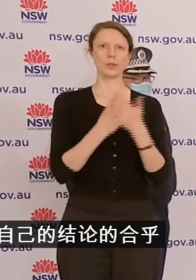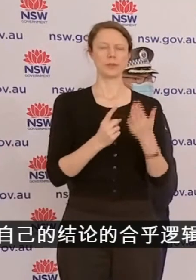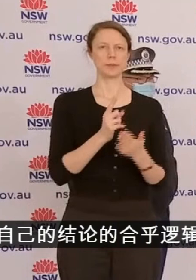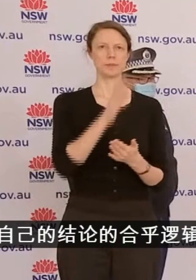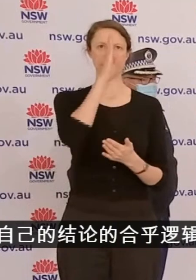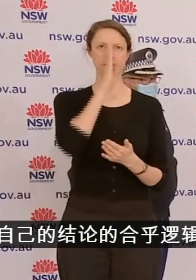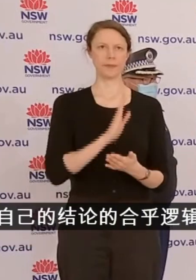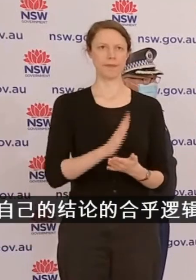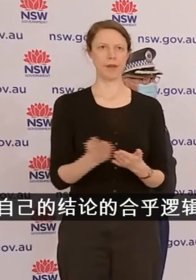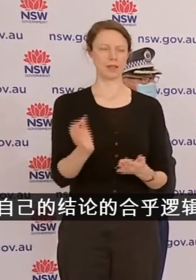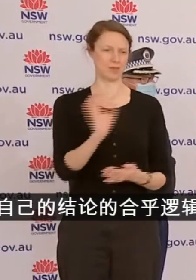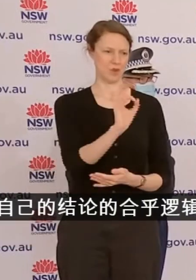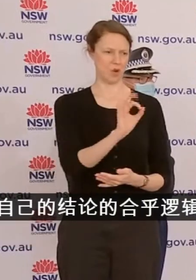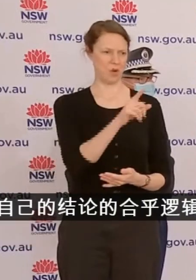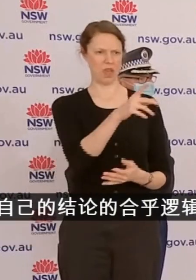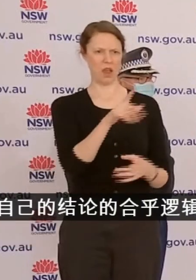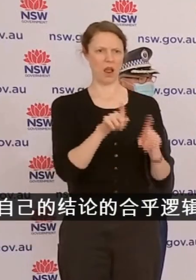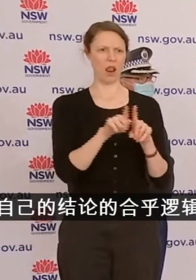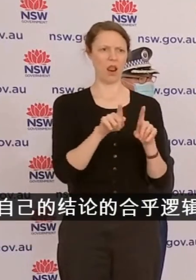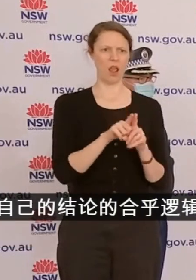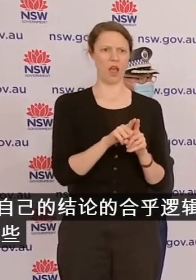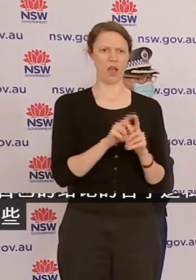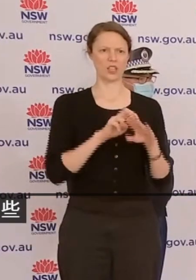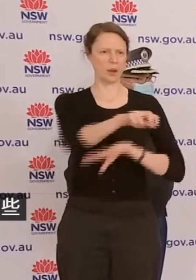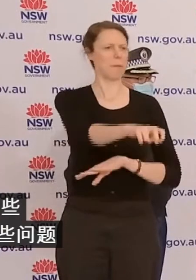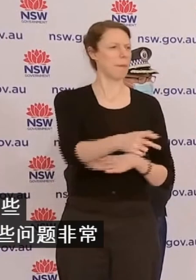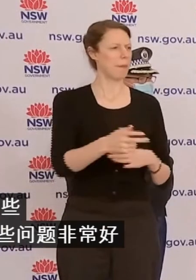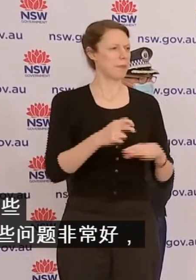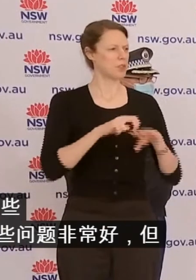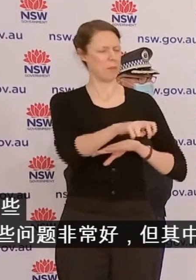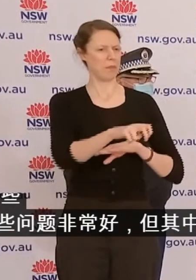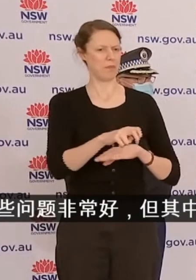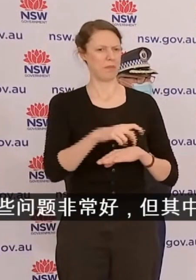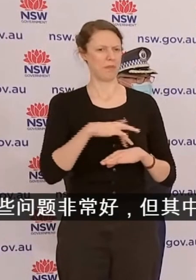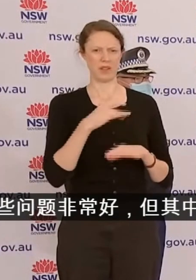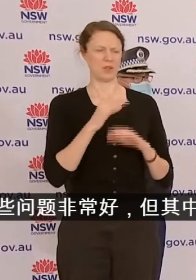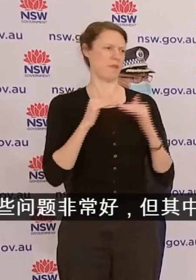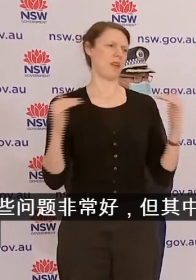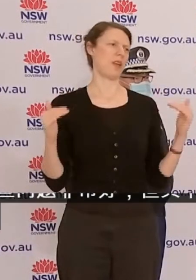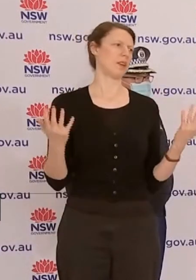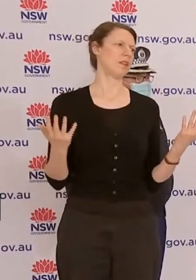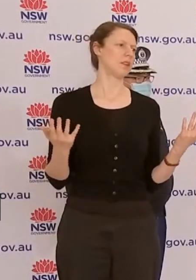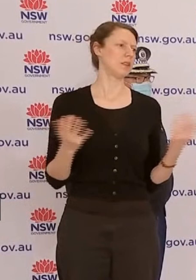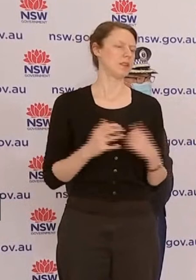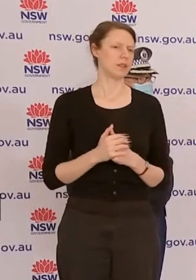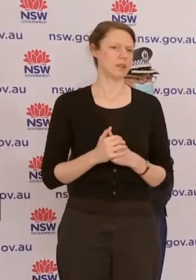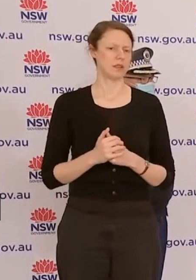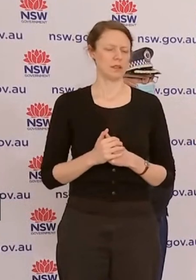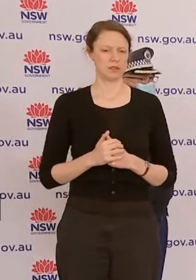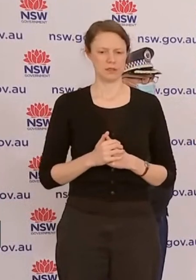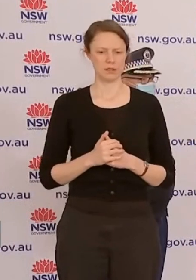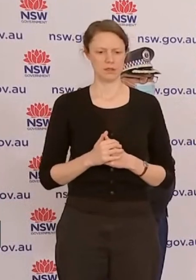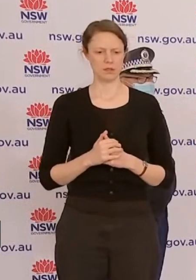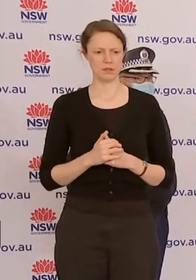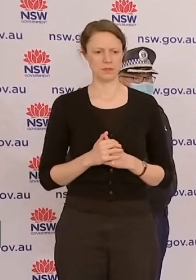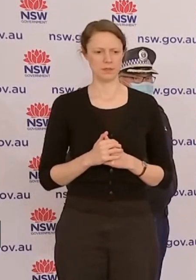logical outcome. They were drawing their own conclusions. Not all of them. But some of the questions were very good, but some of them were a little challenging in that front. I guess what I would